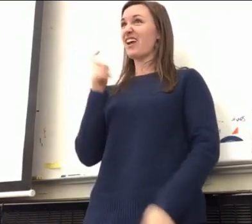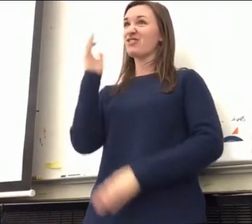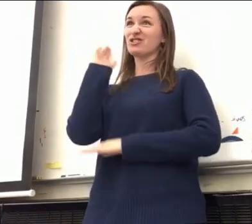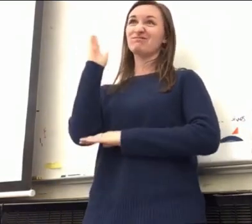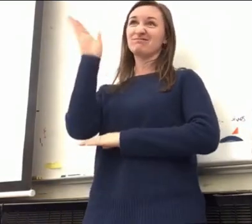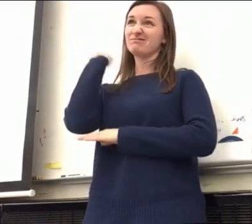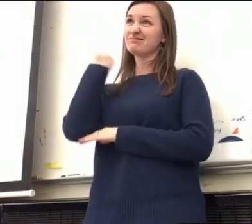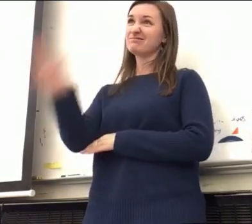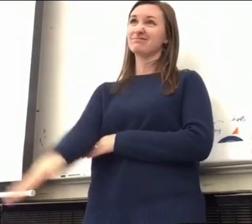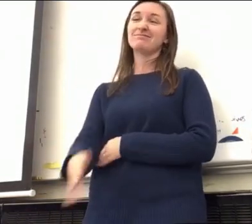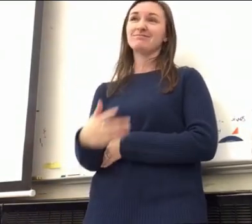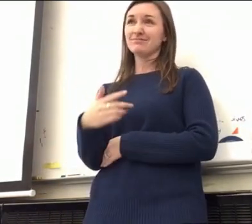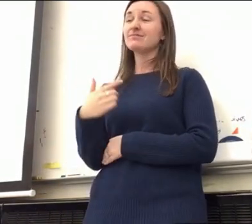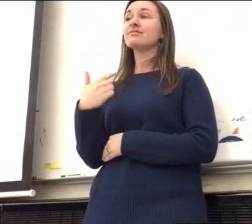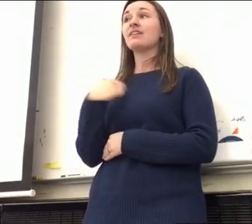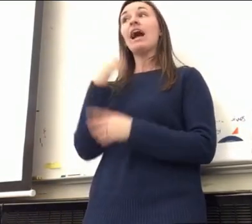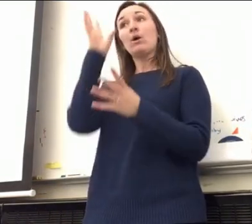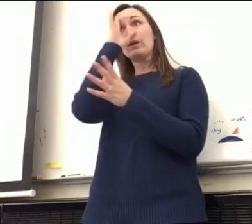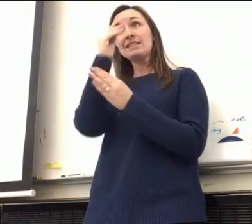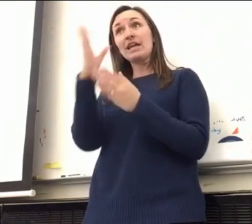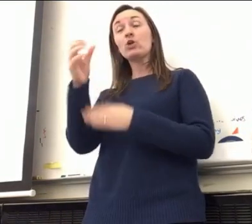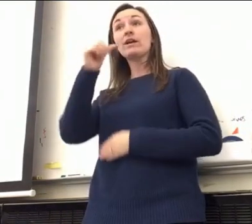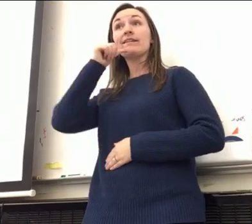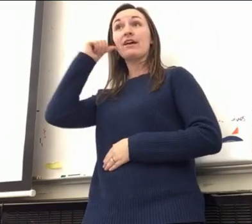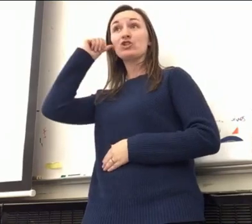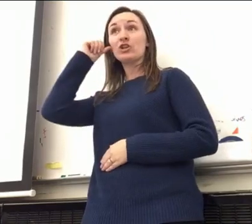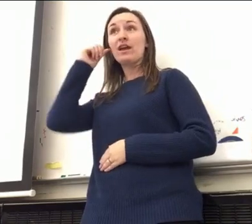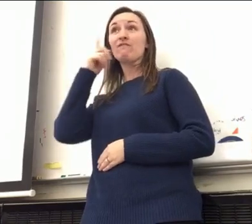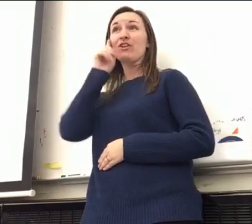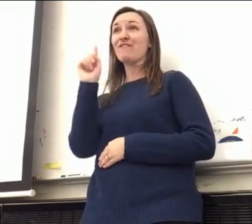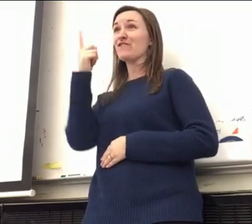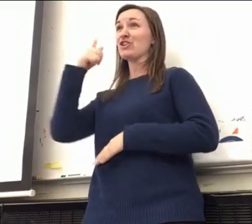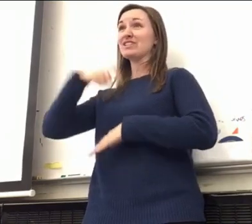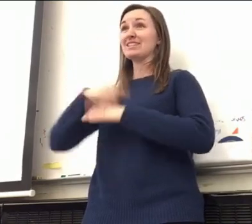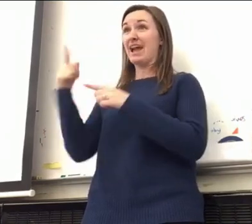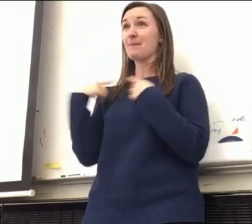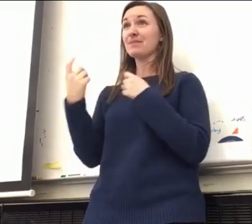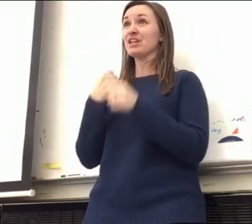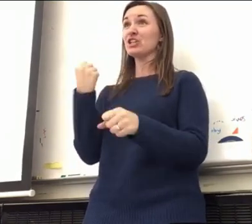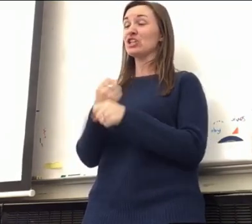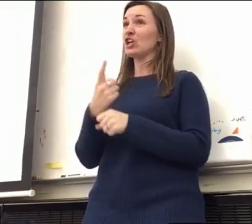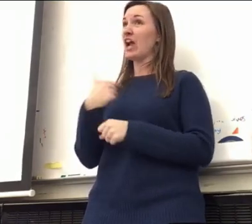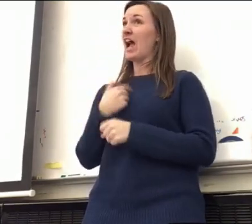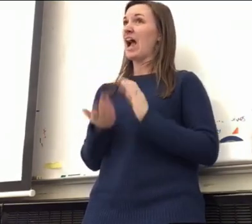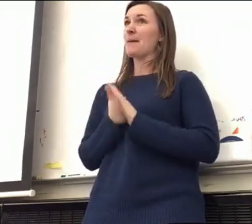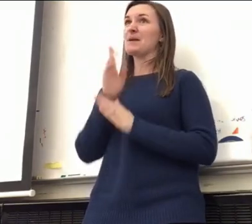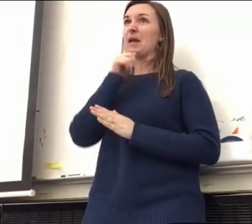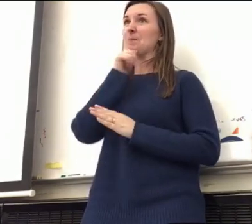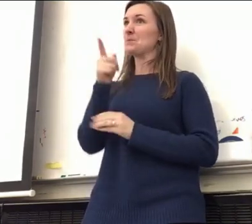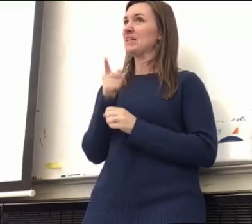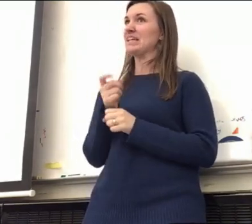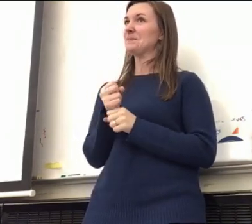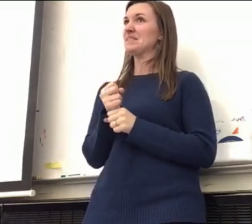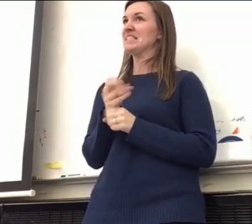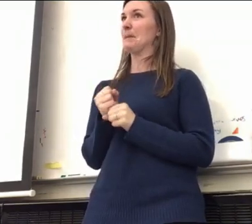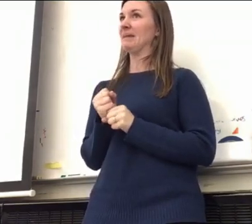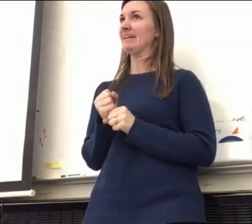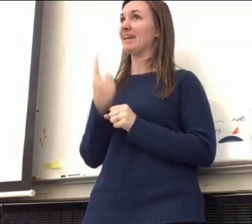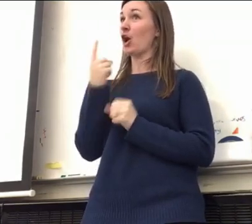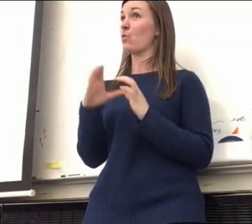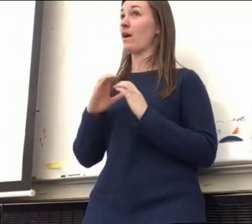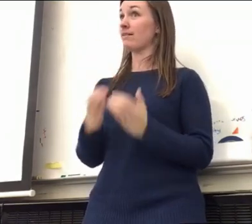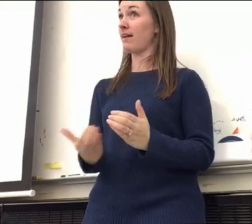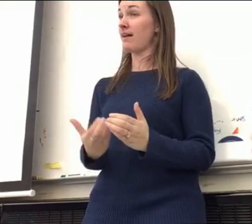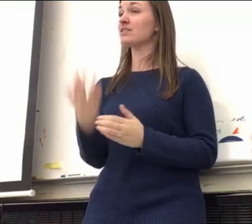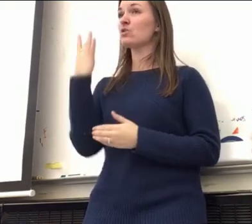Because what I can tell you is that yesterday, for the first time this year, Miss Ray got really snippy at a certain class,